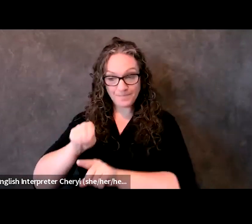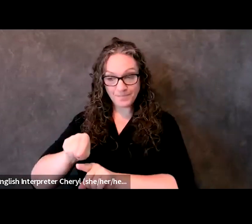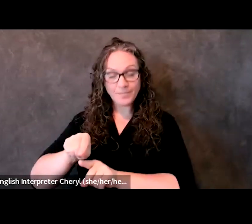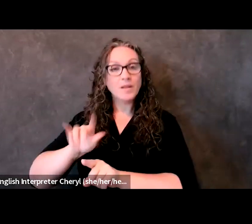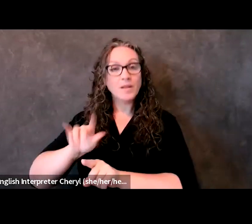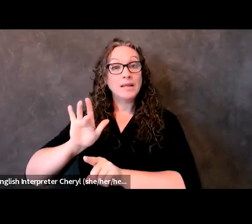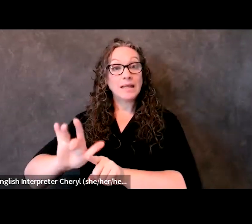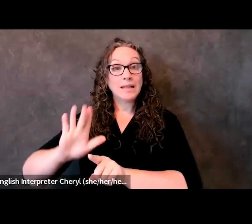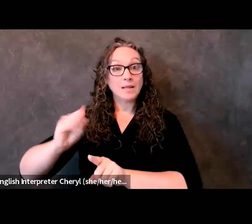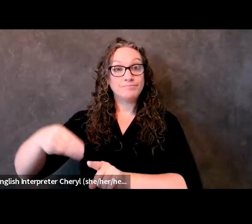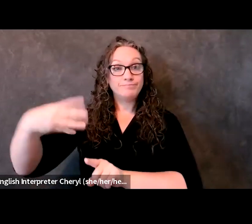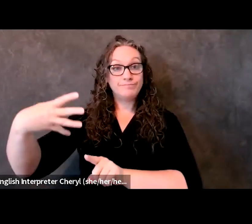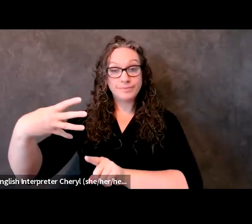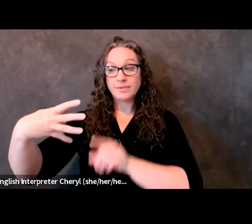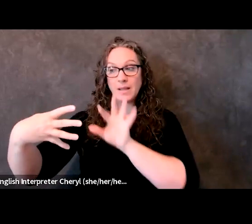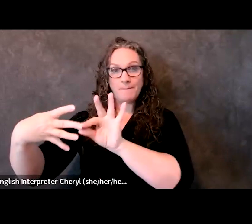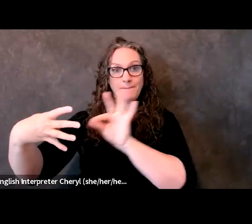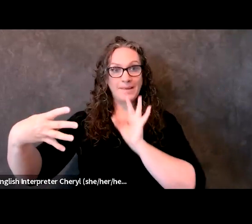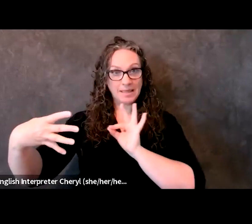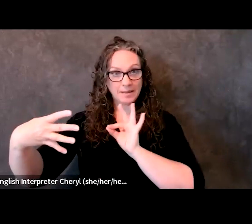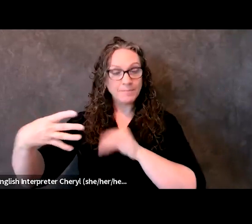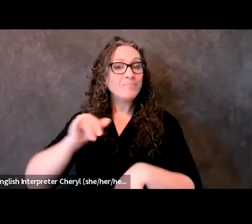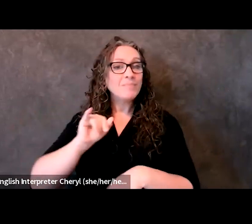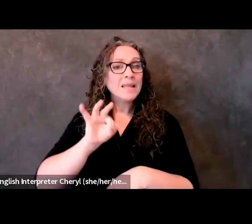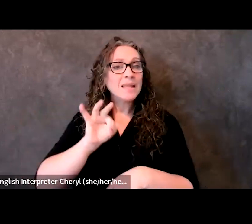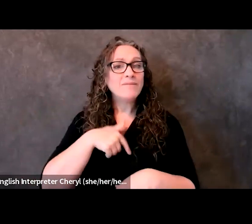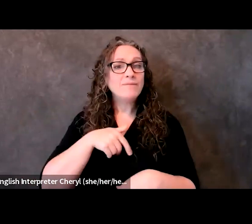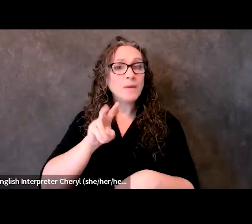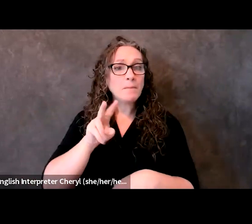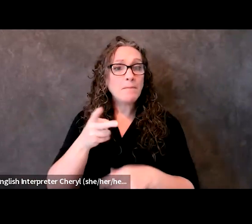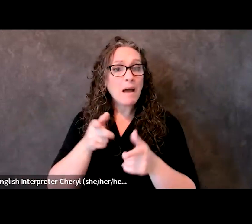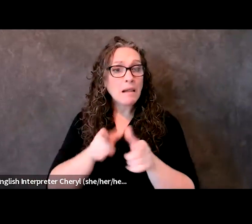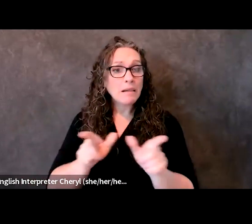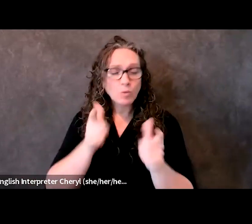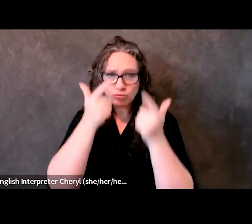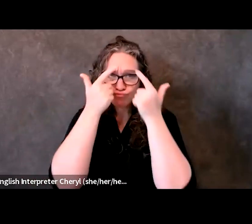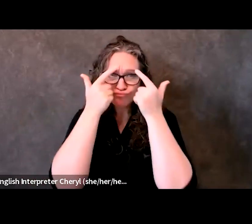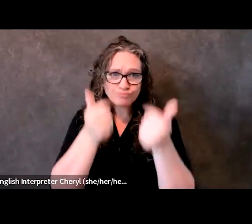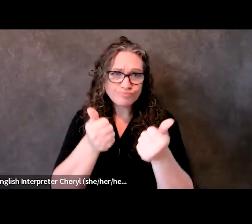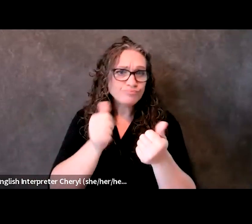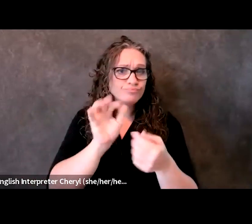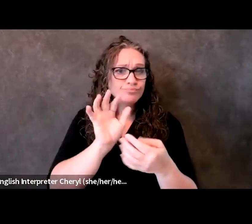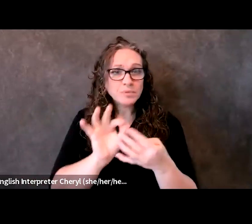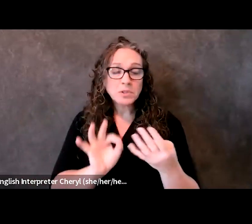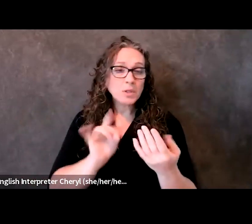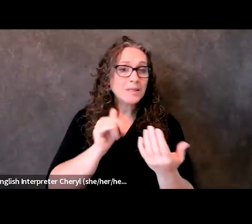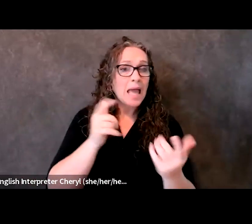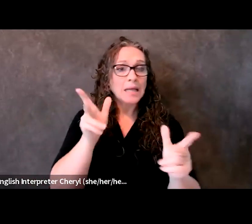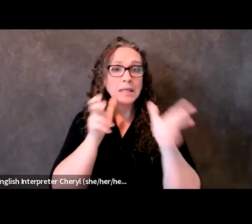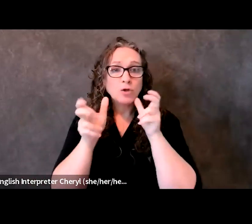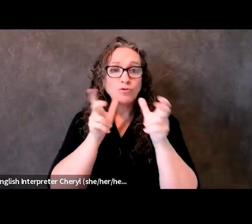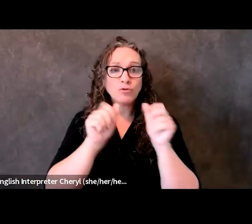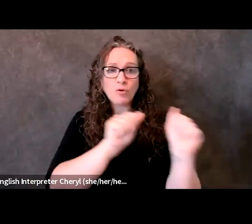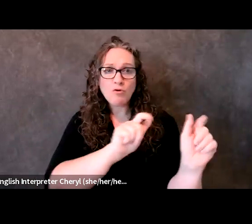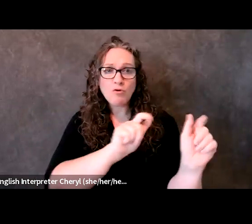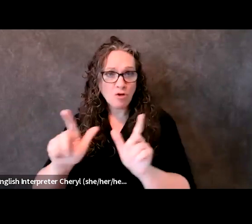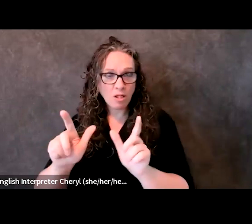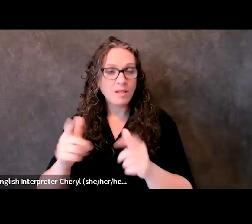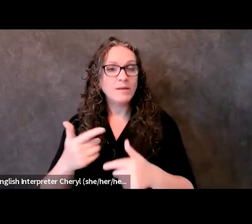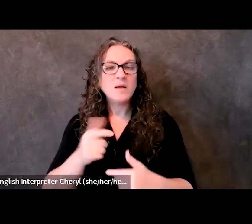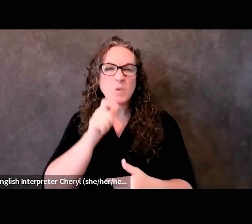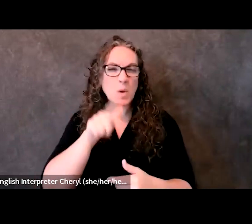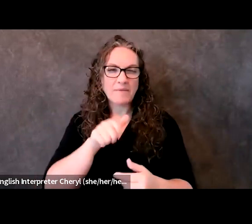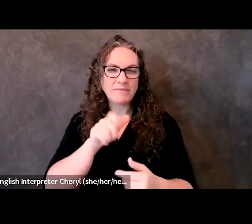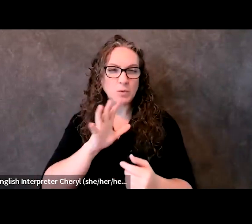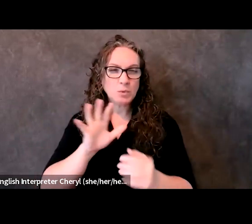prefer. If you're bilingual, feel free to listen to everybody in their own language, so you don't have to select a channel. Buenos días,